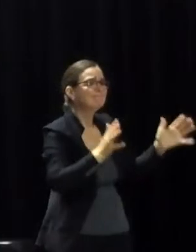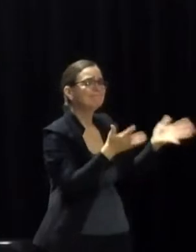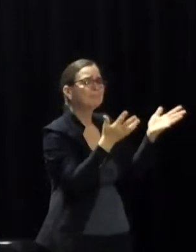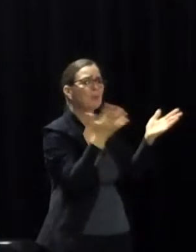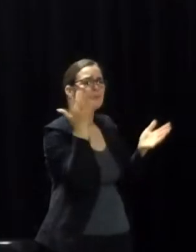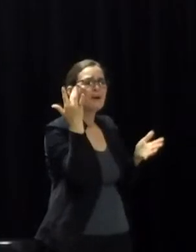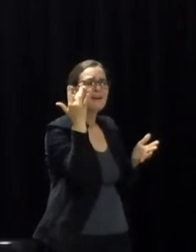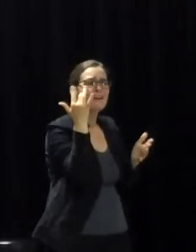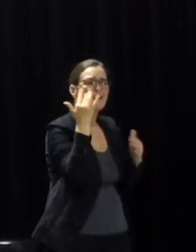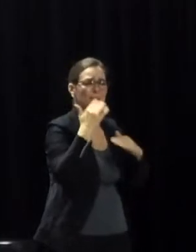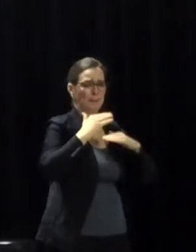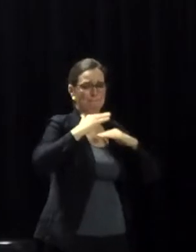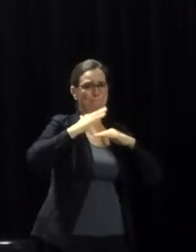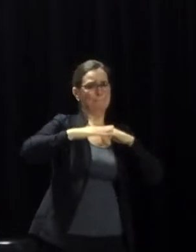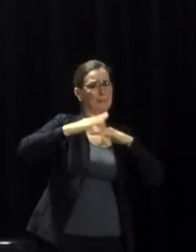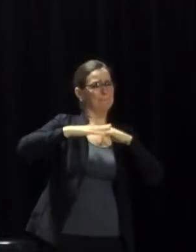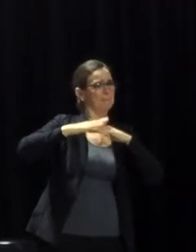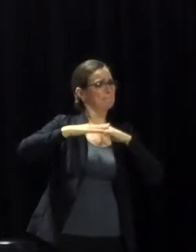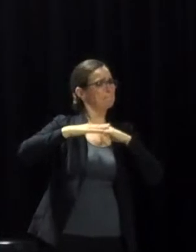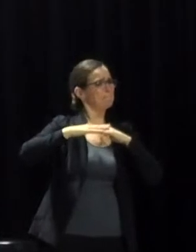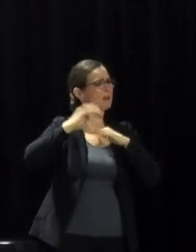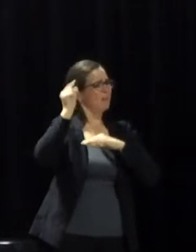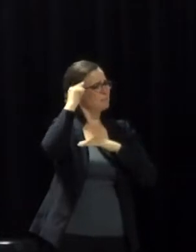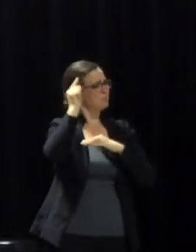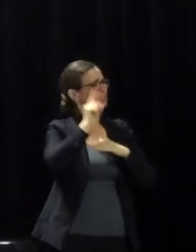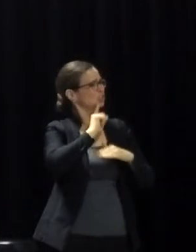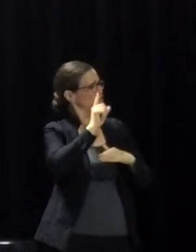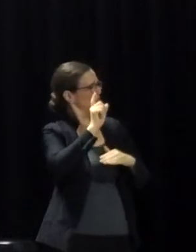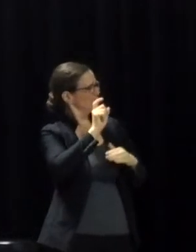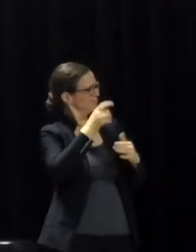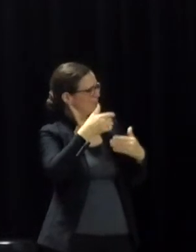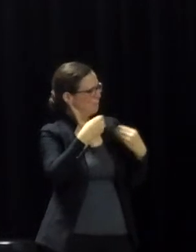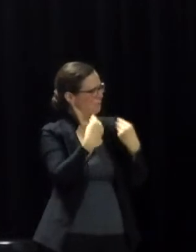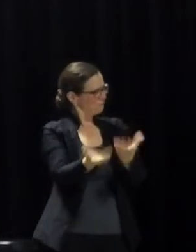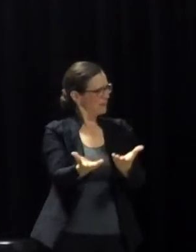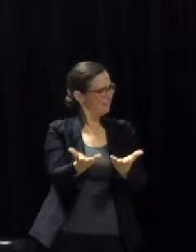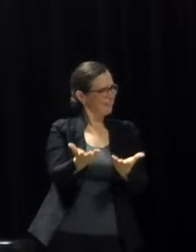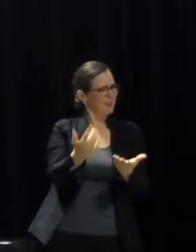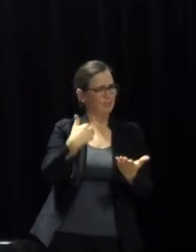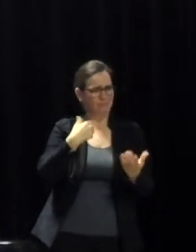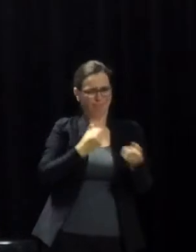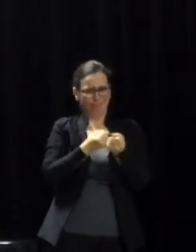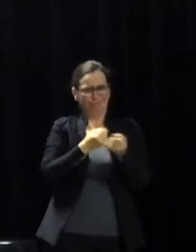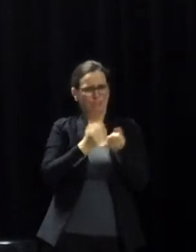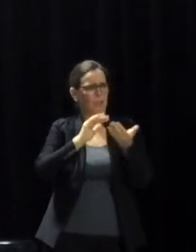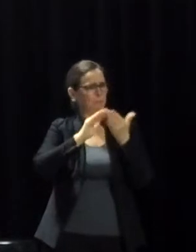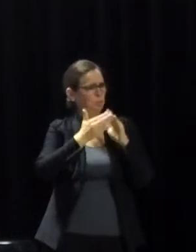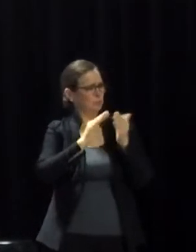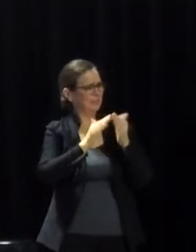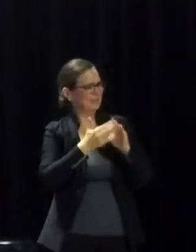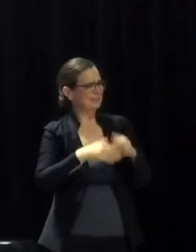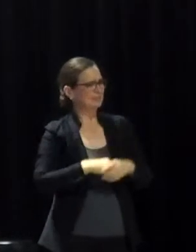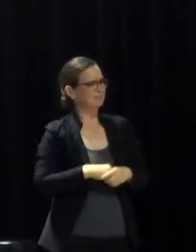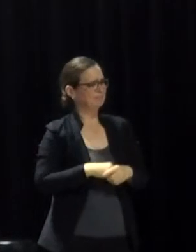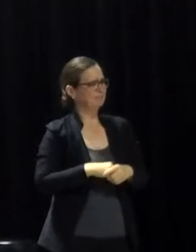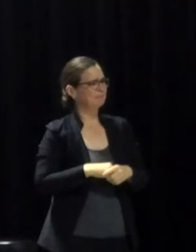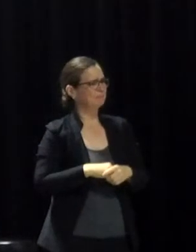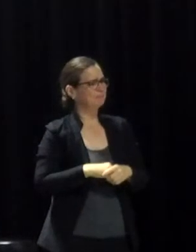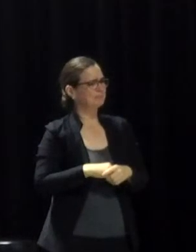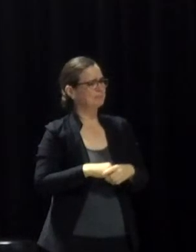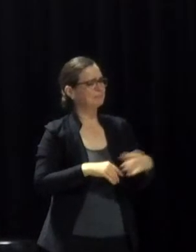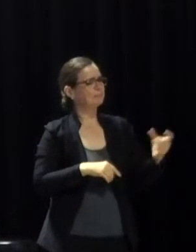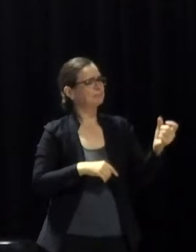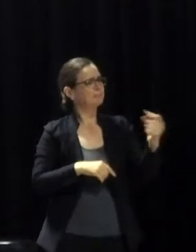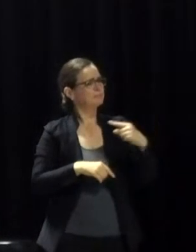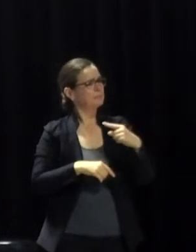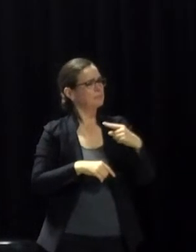do need resources to keep the economy open. So saying that, happy to take questions. Ryan, on that chart, I